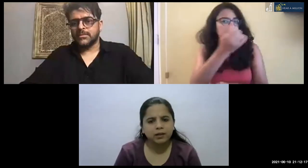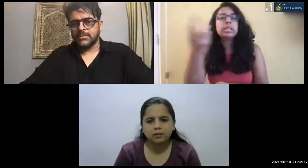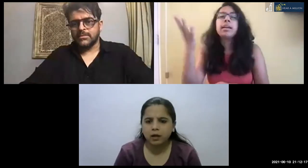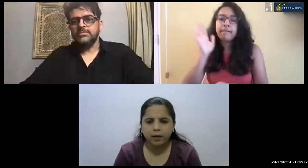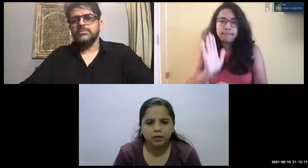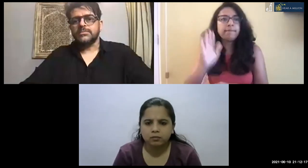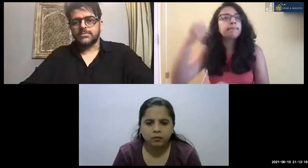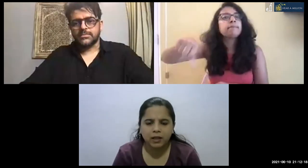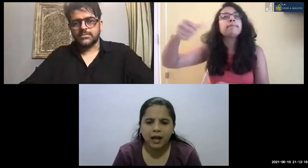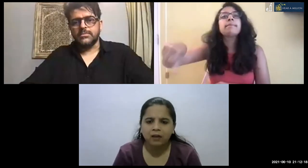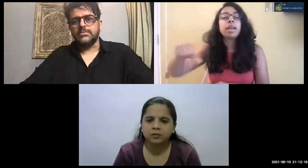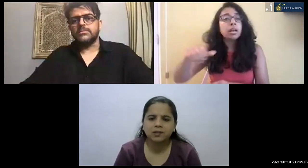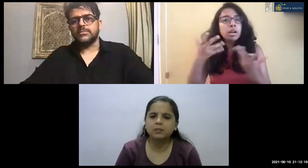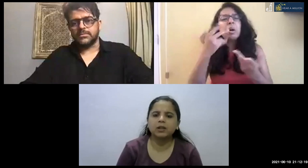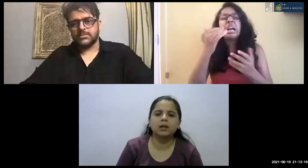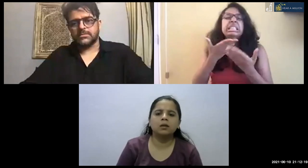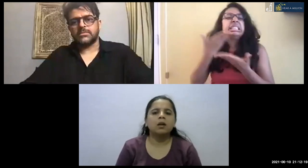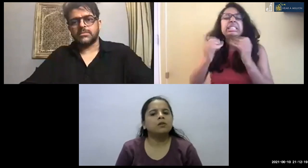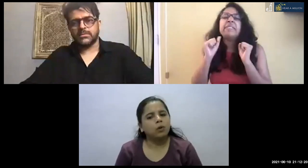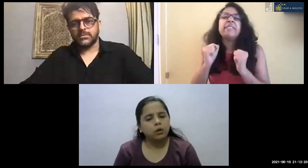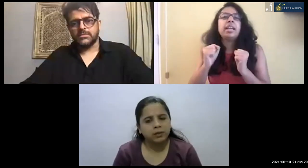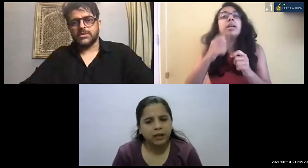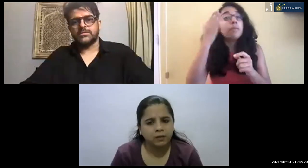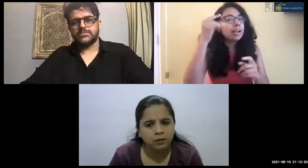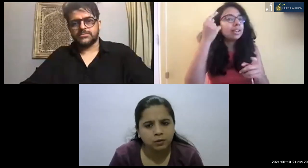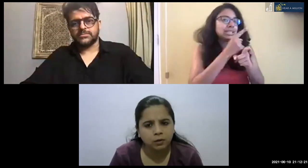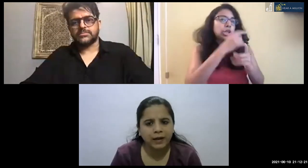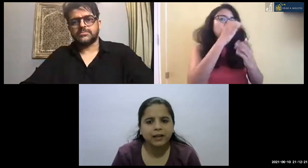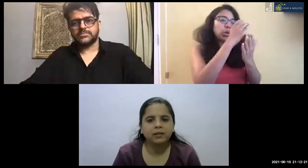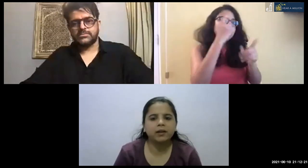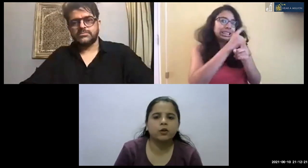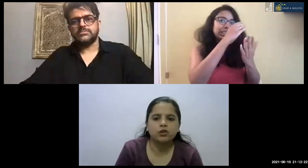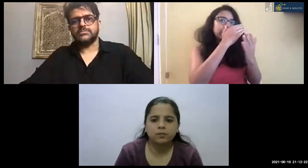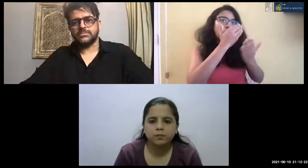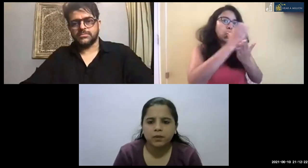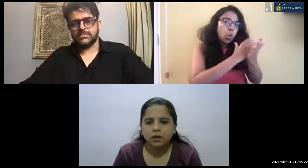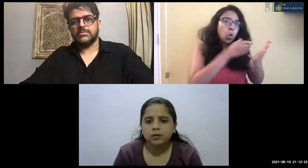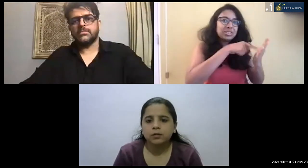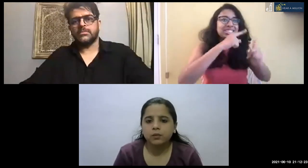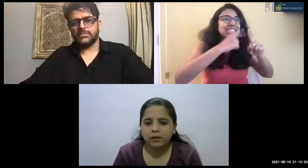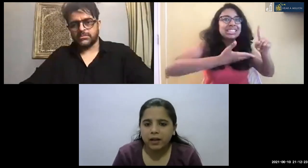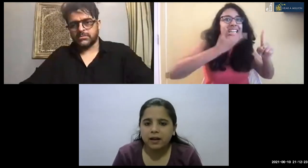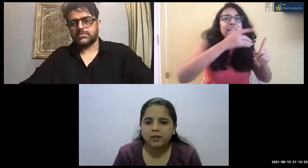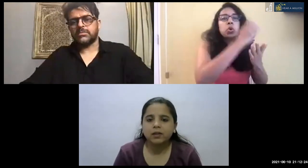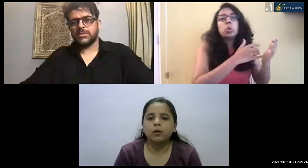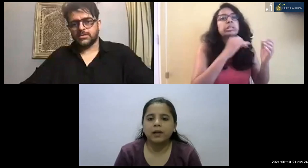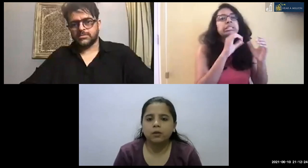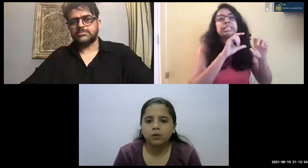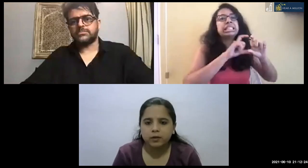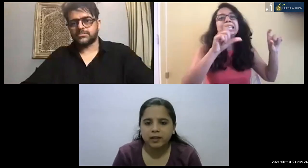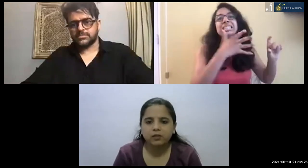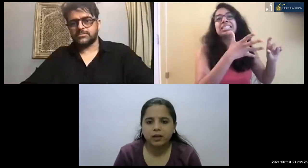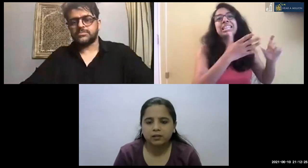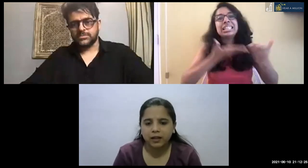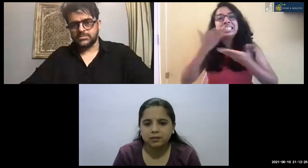better. We can have the same thing. So they were also failing in their education. So when we are having the online